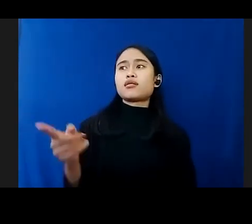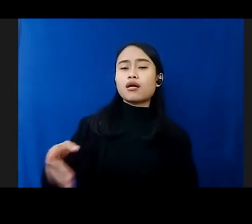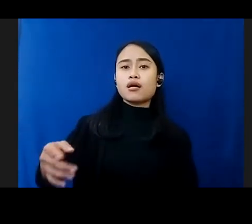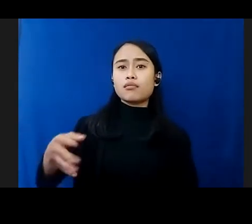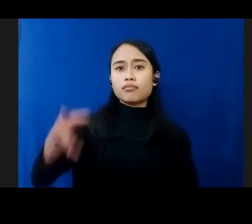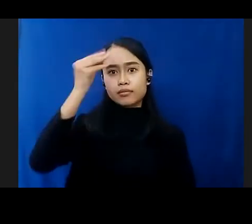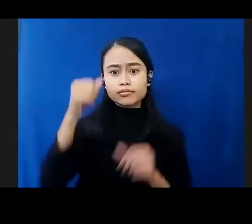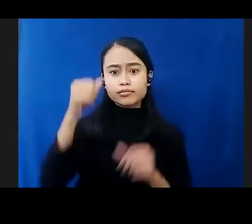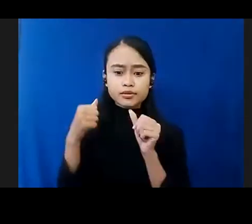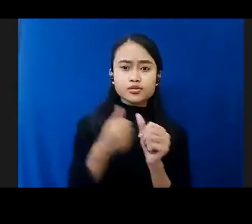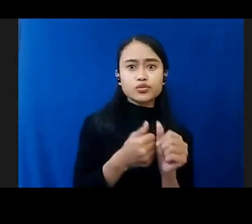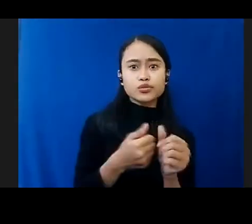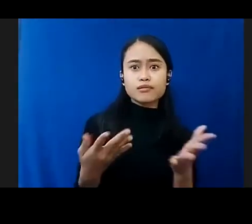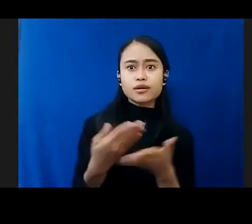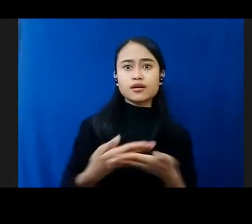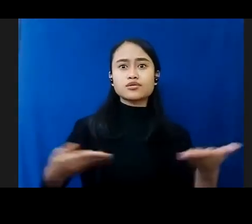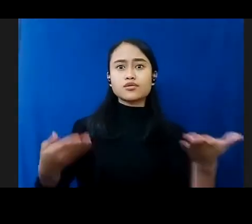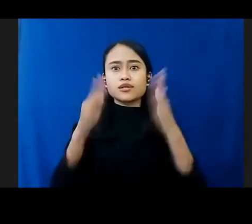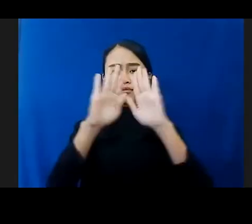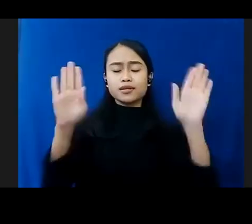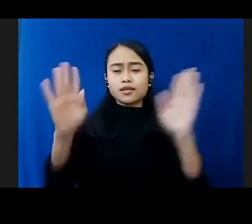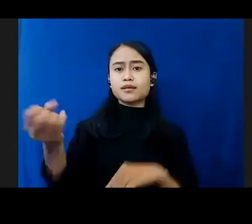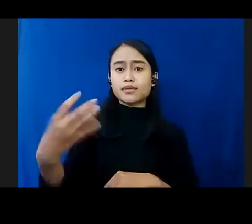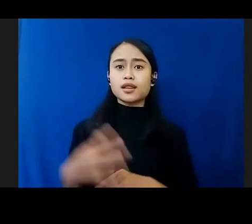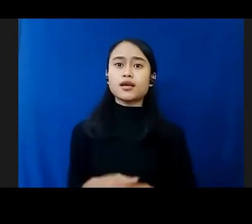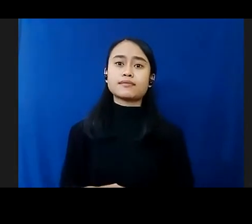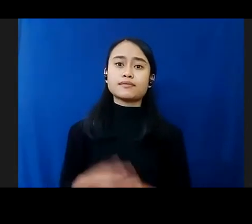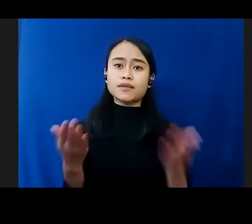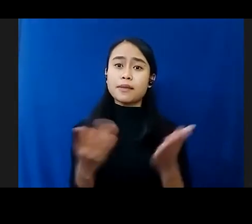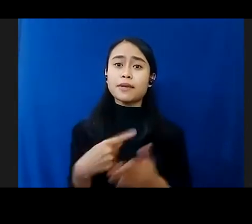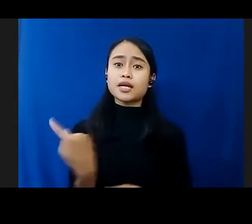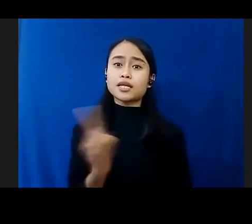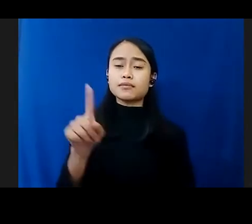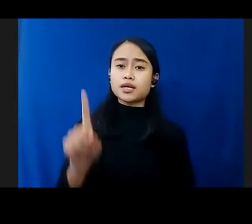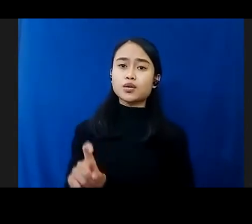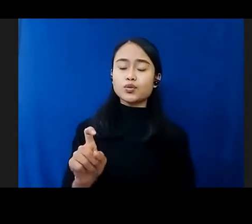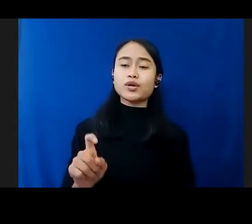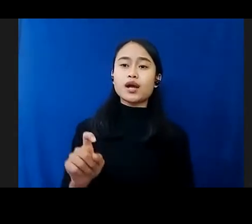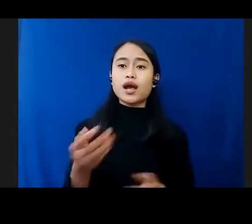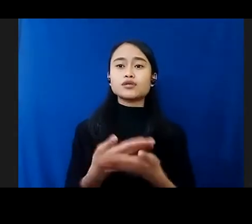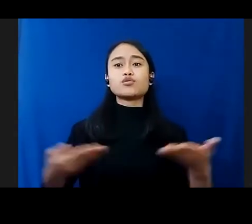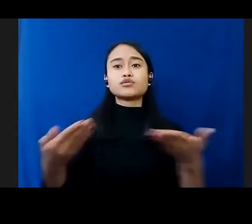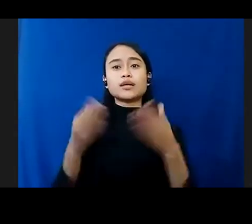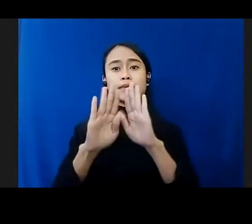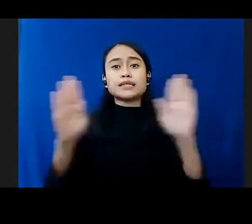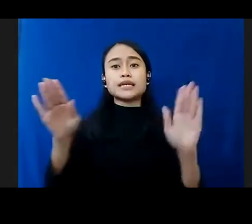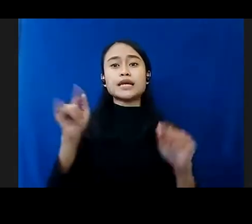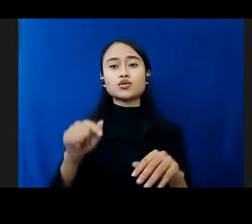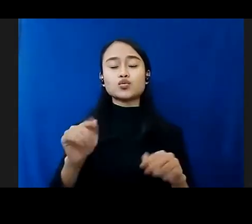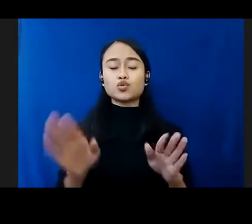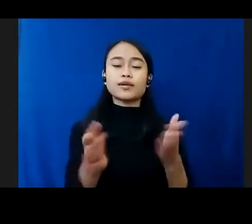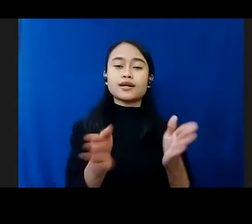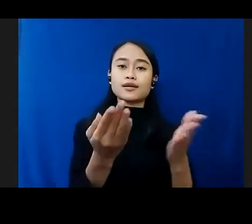Strategies To Keep Yourself Safe To Stay Healthy To Not Get COVID So We're Trying To Use